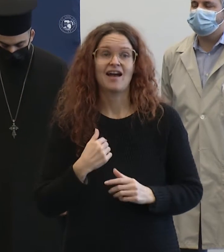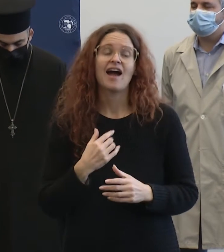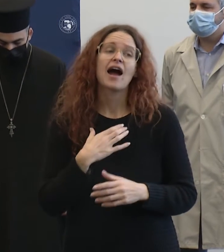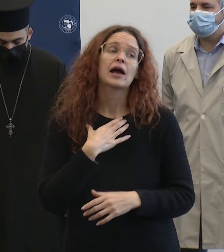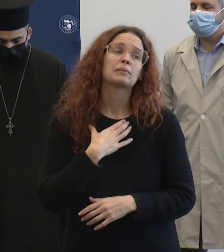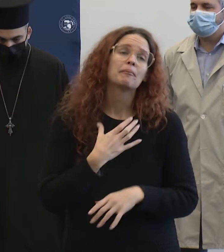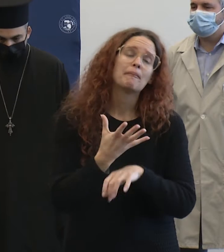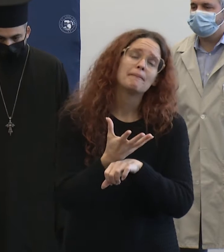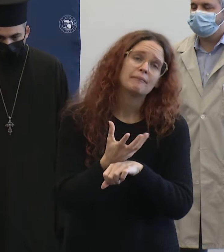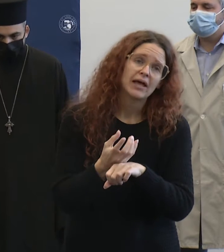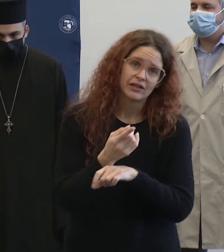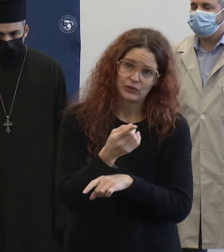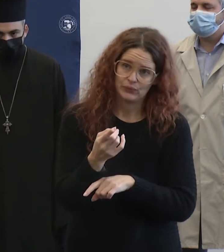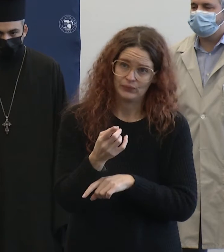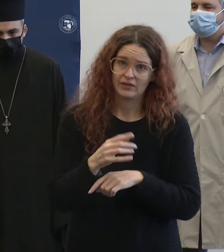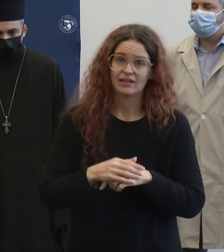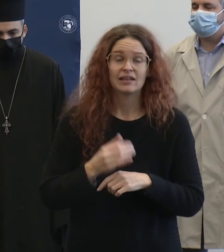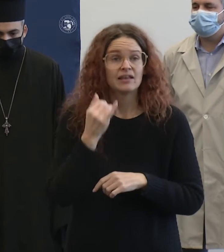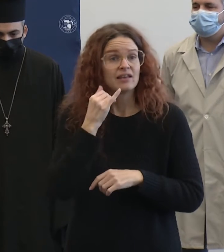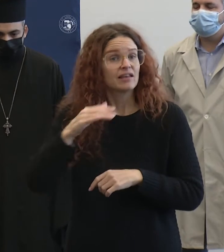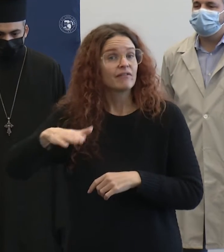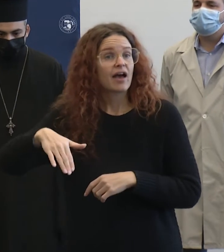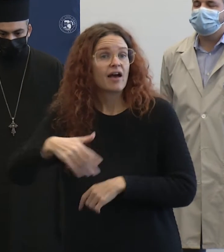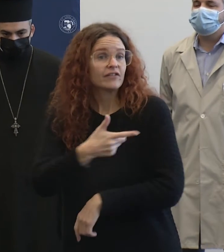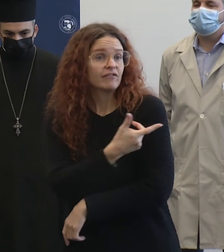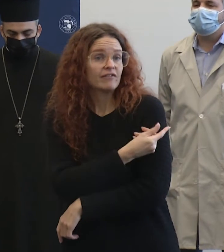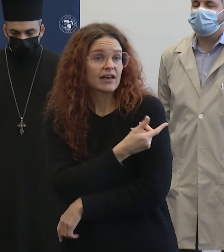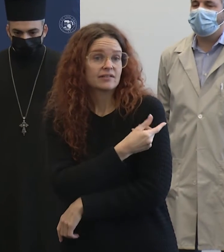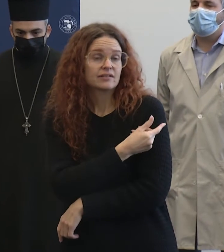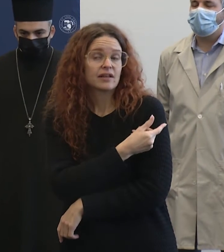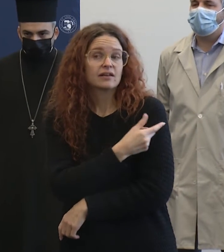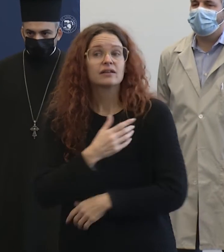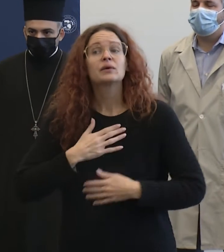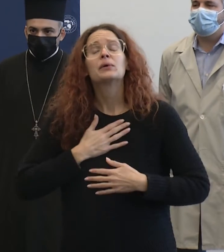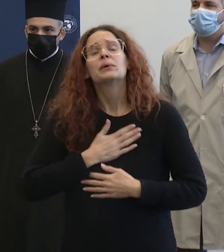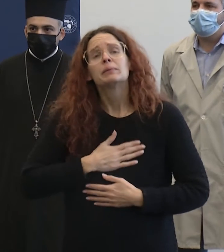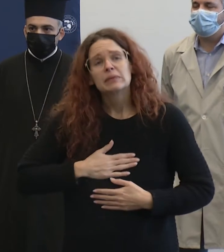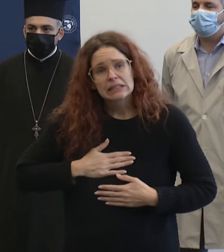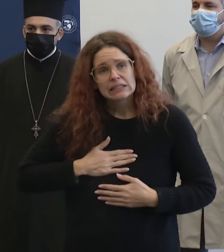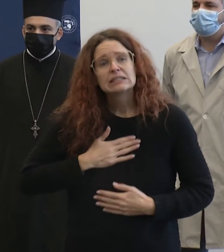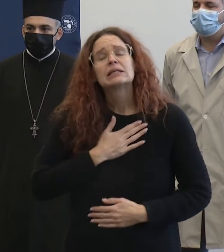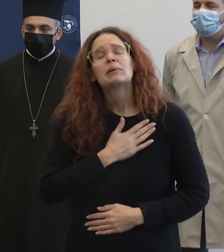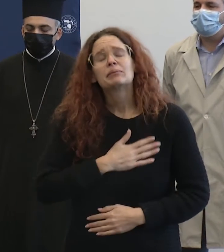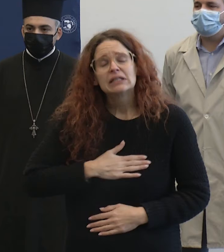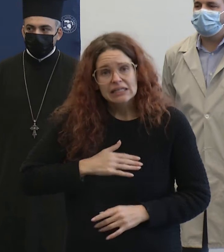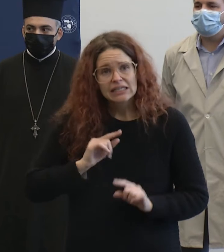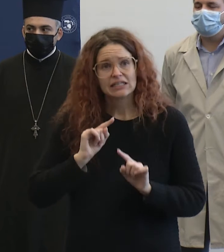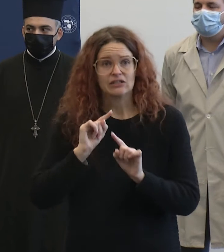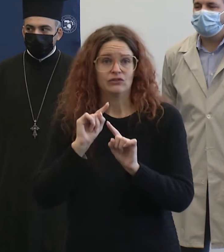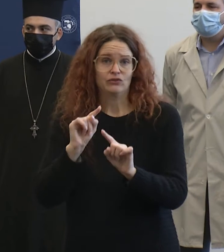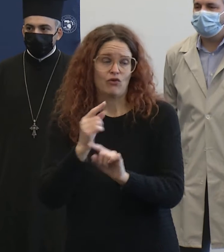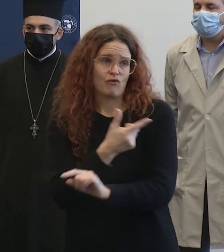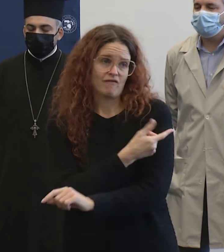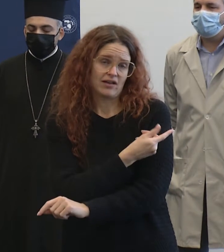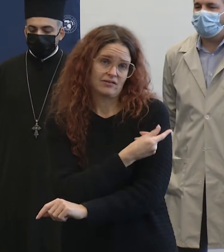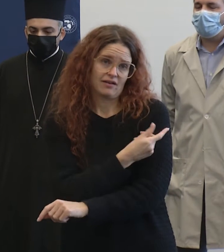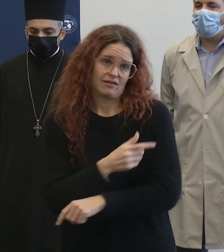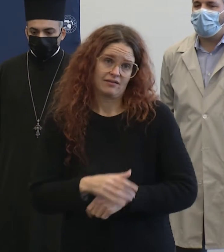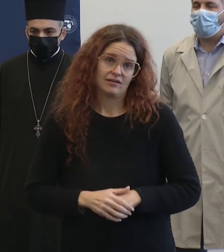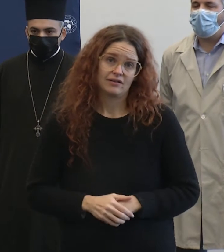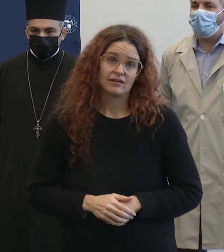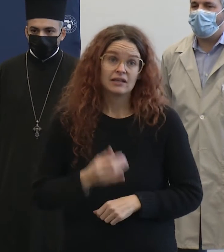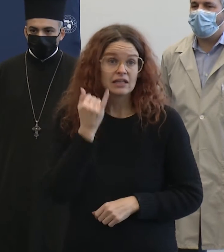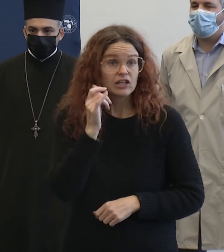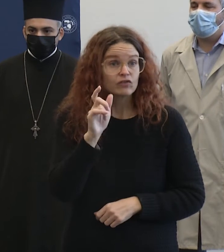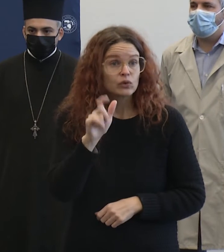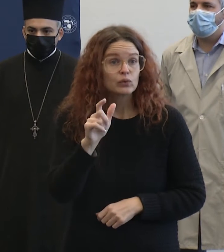you. If you have not been vaccinated, please, please get vaccinated. If you